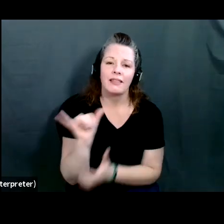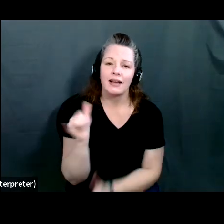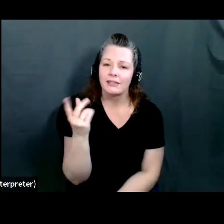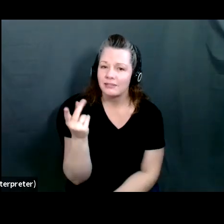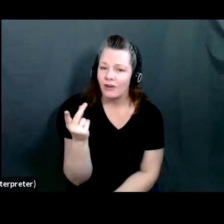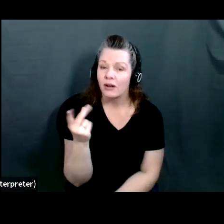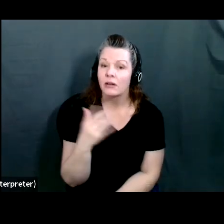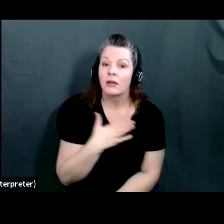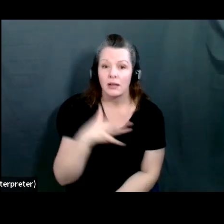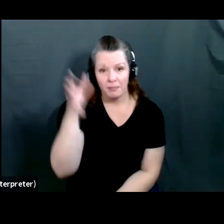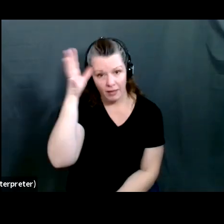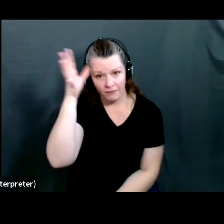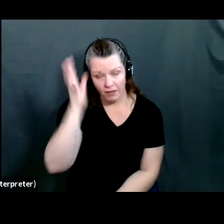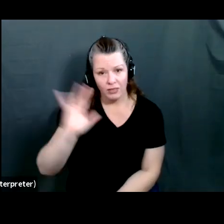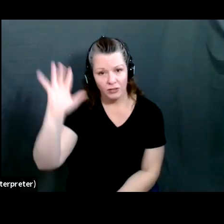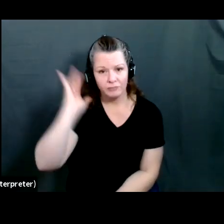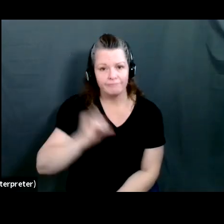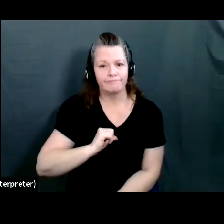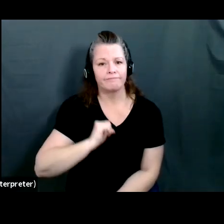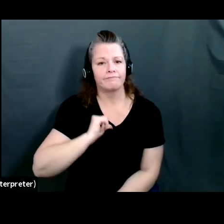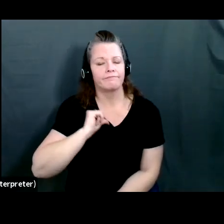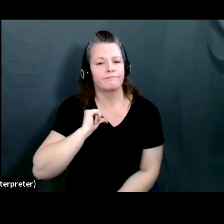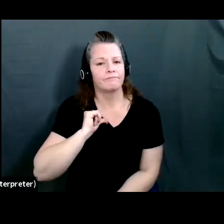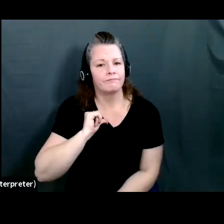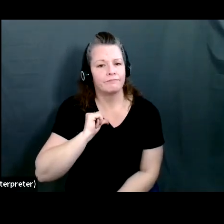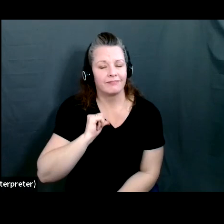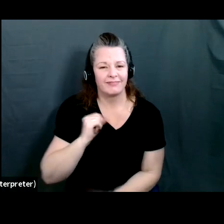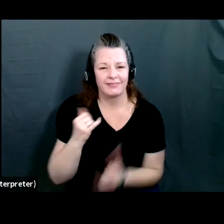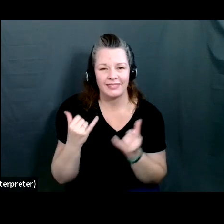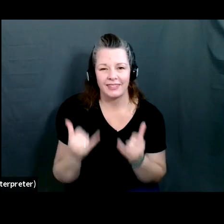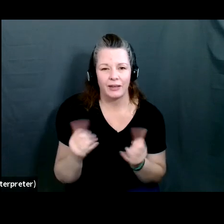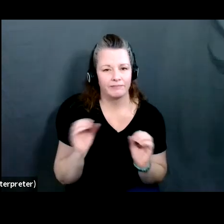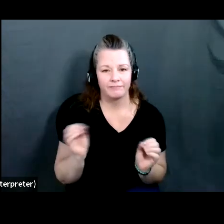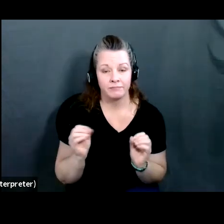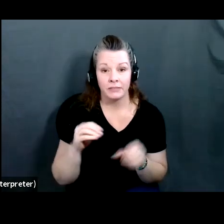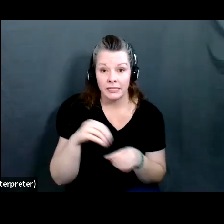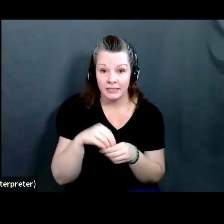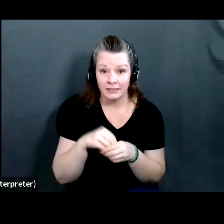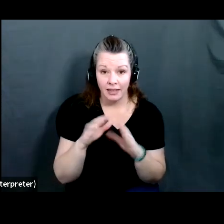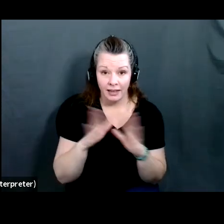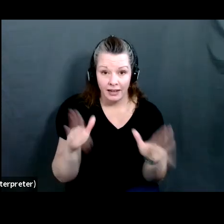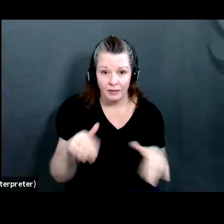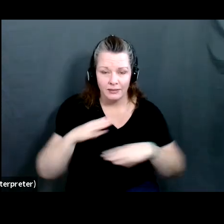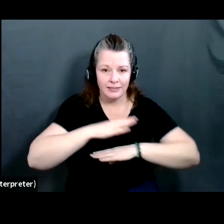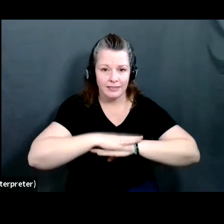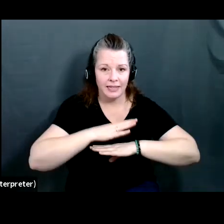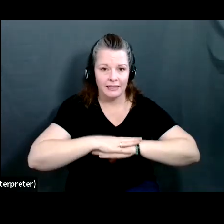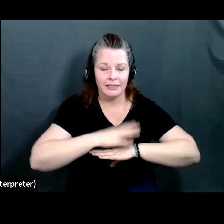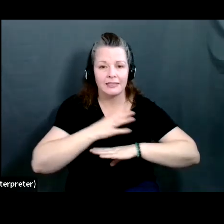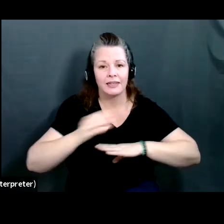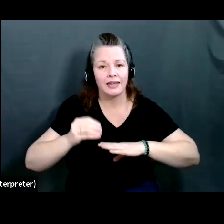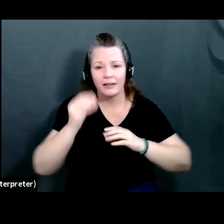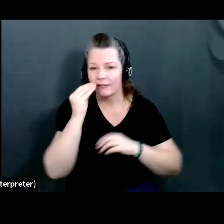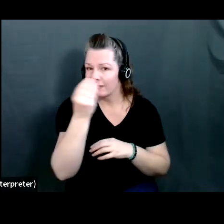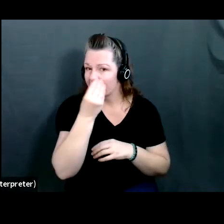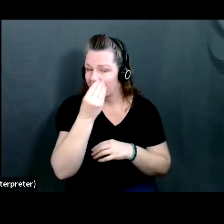father once glowed. Inside, there is a desk, and on it, a flower head made of paper.